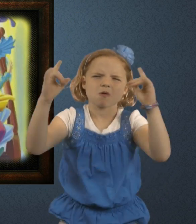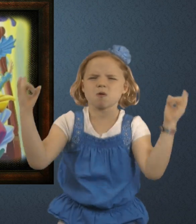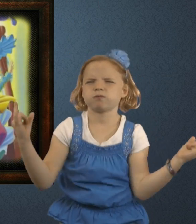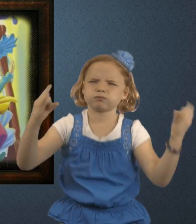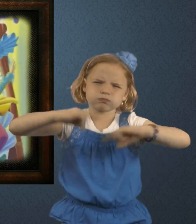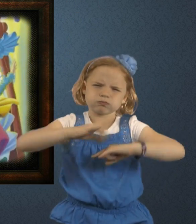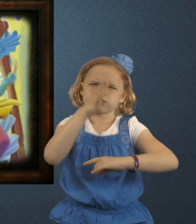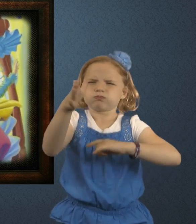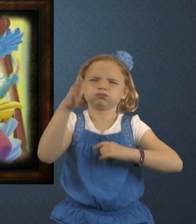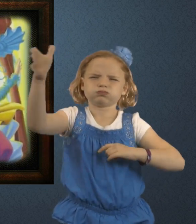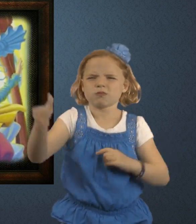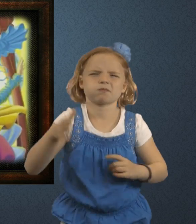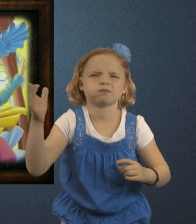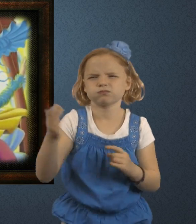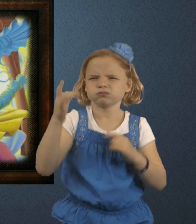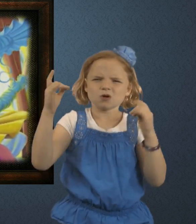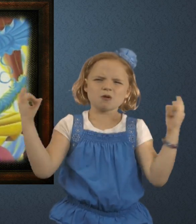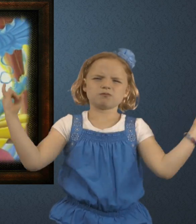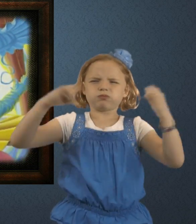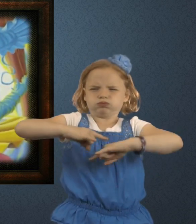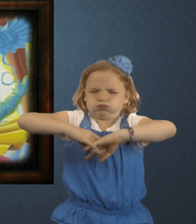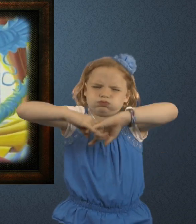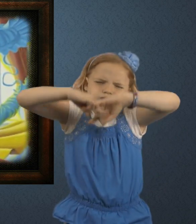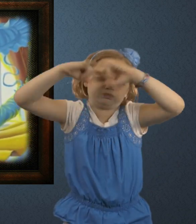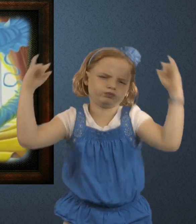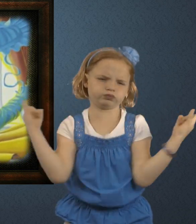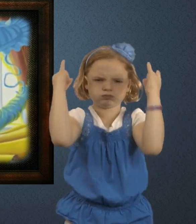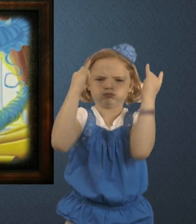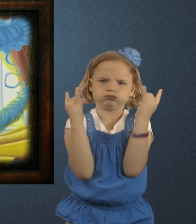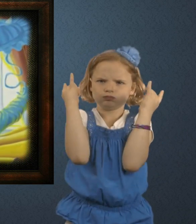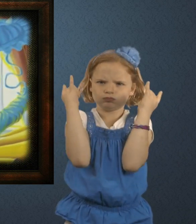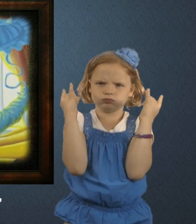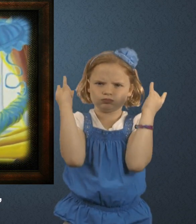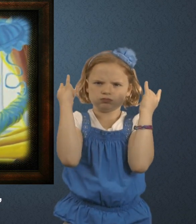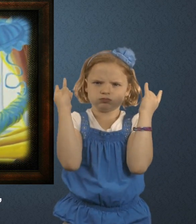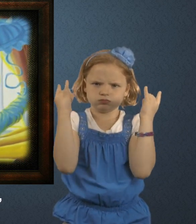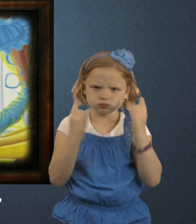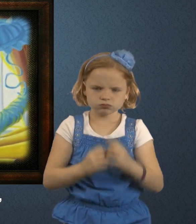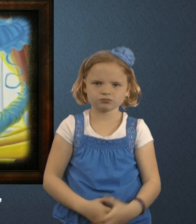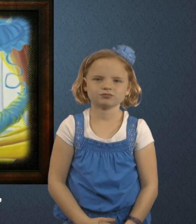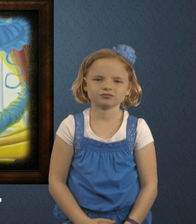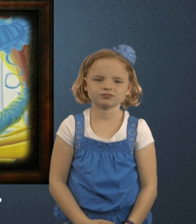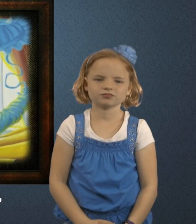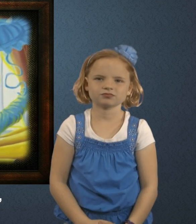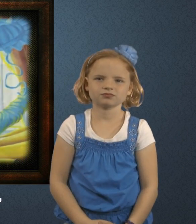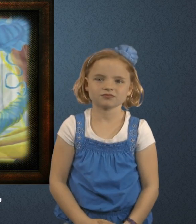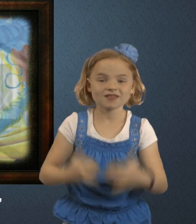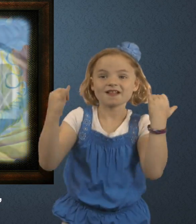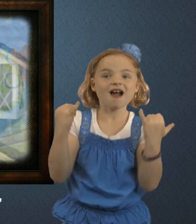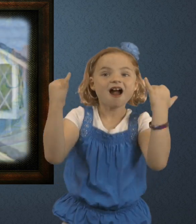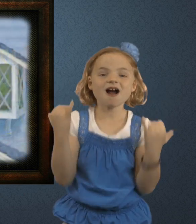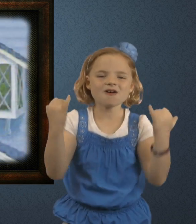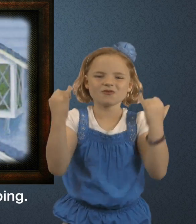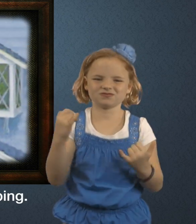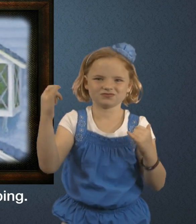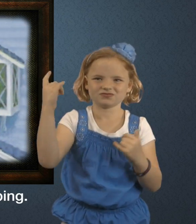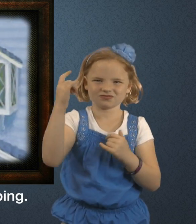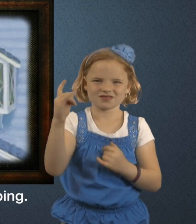the bed, in the napping house, where no one now